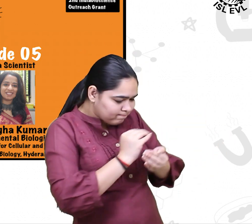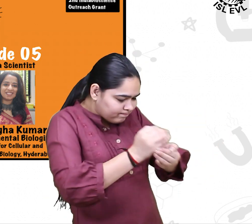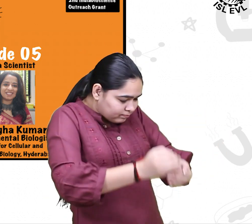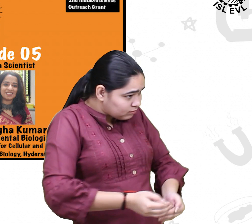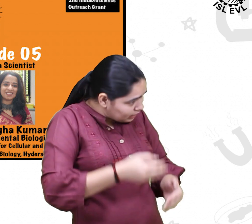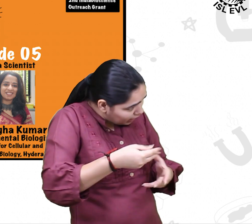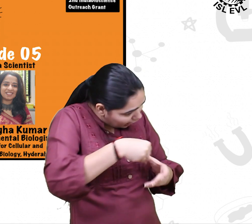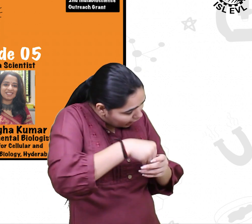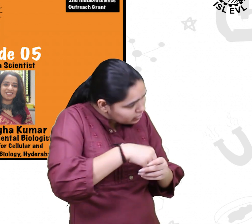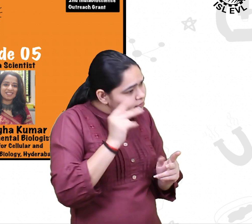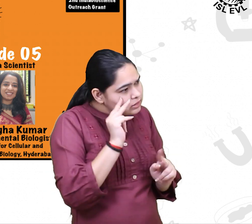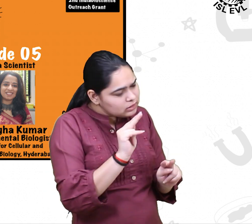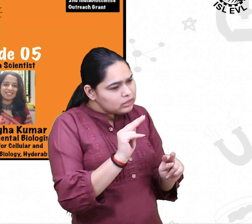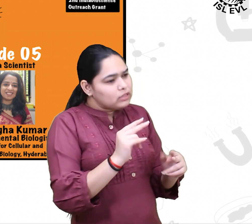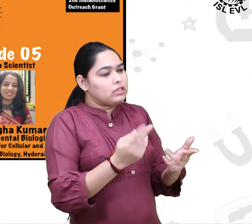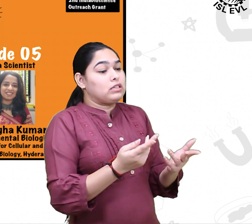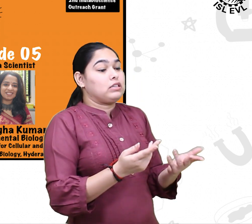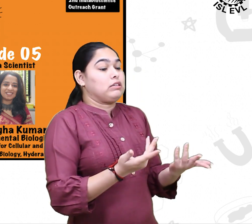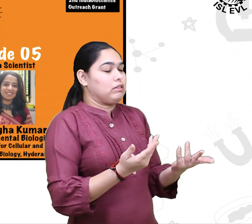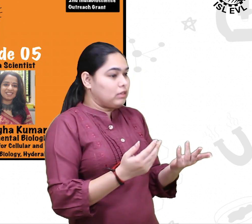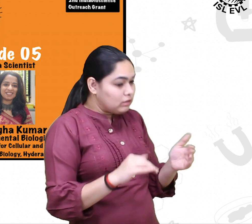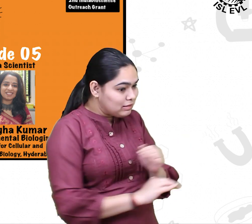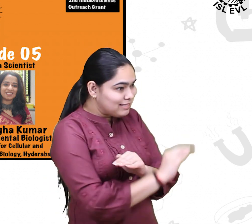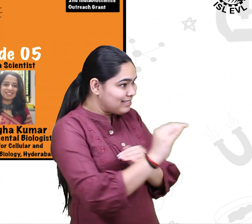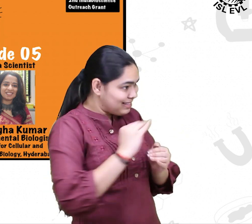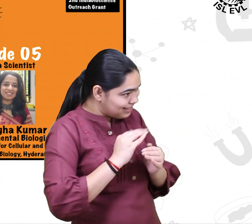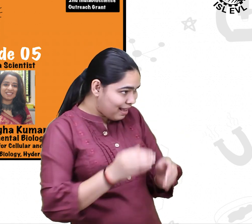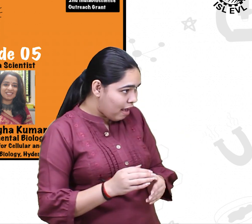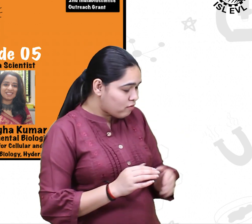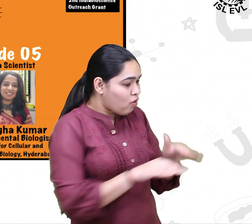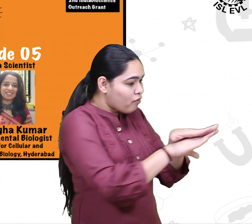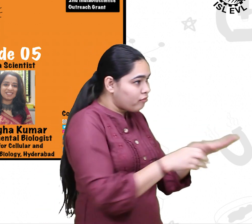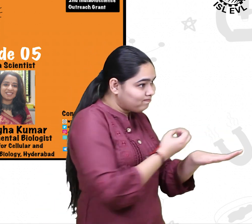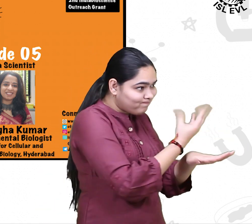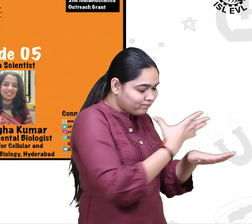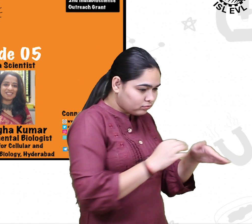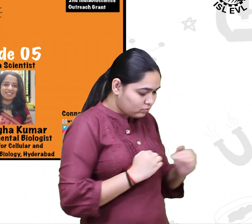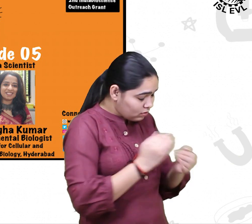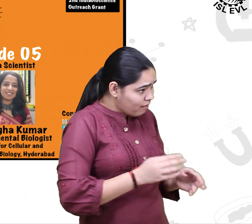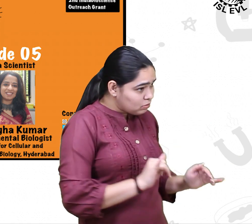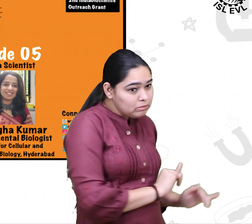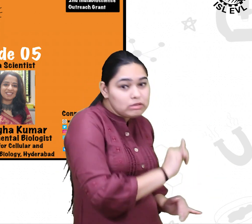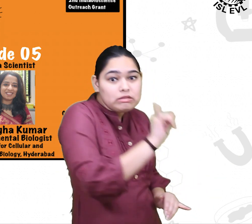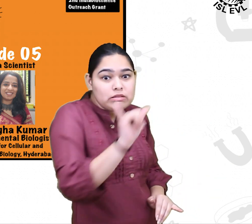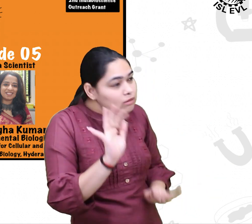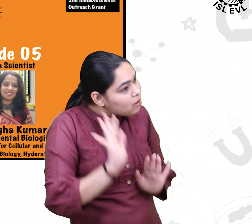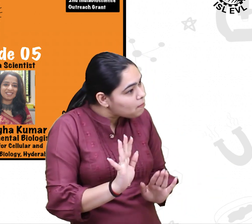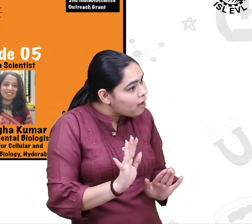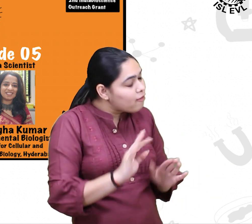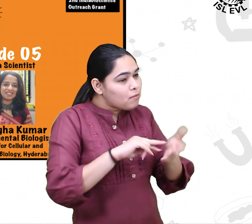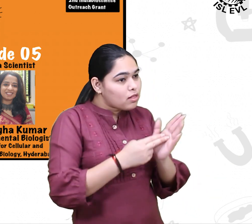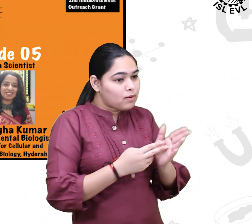a whale, you see a similar pattern just as the snake, that the limb genes are